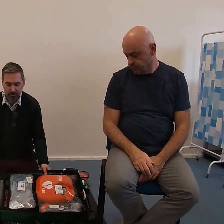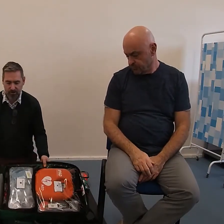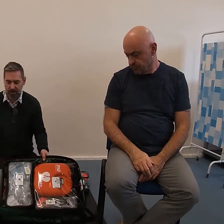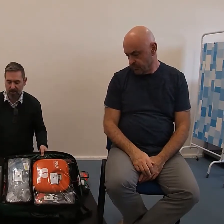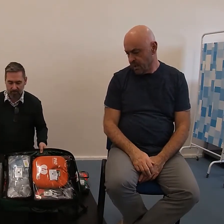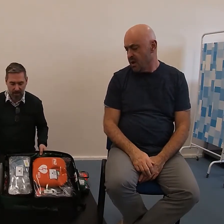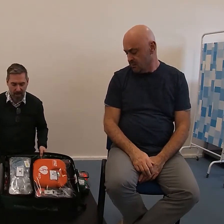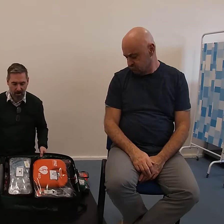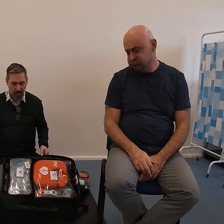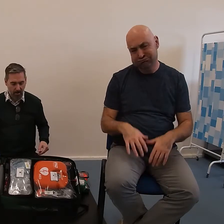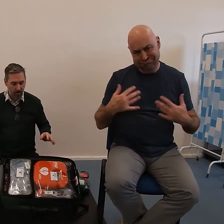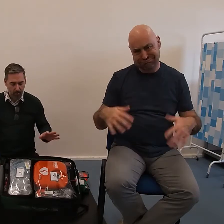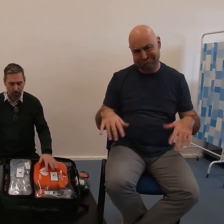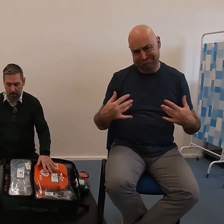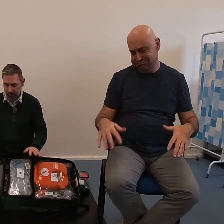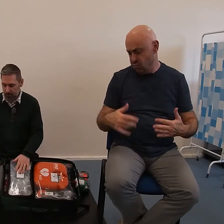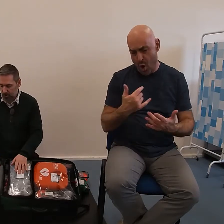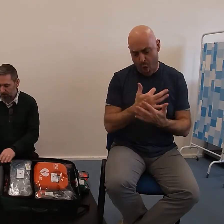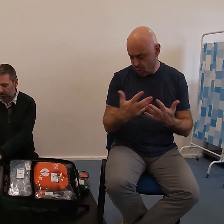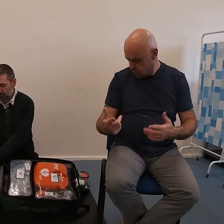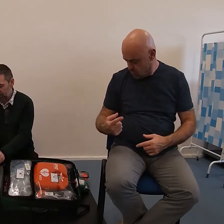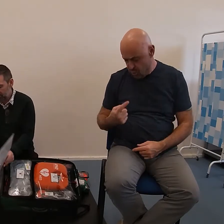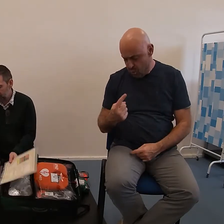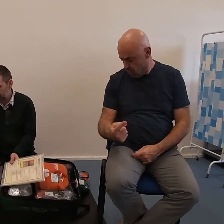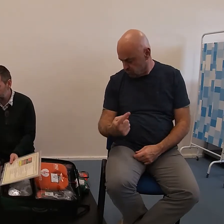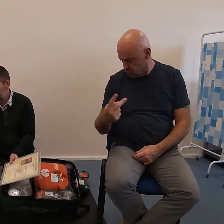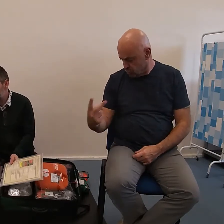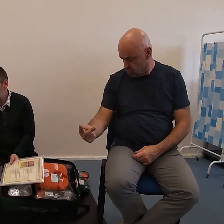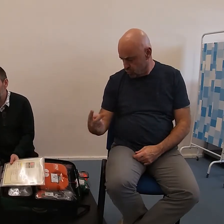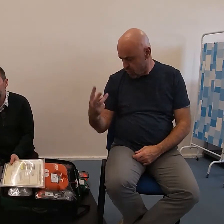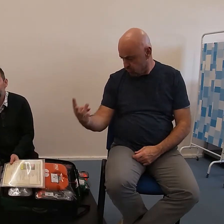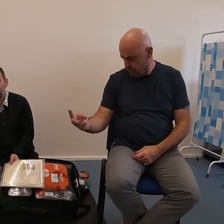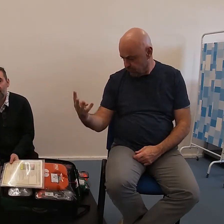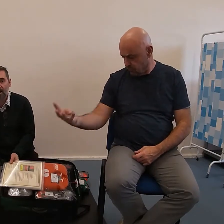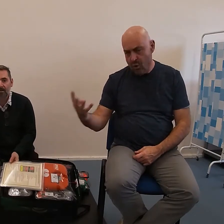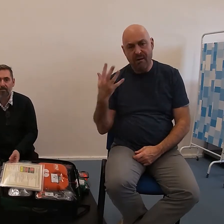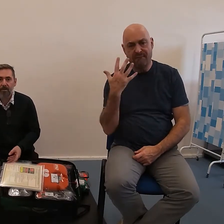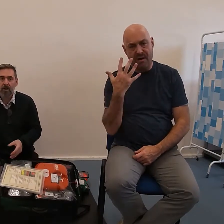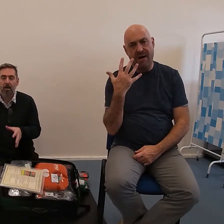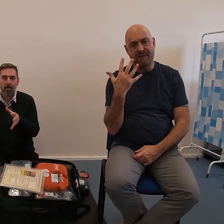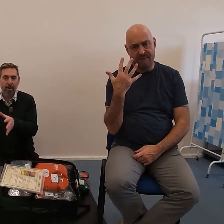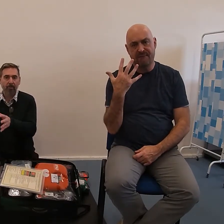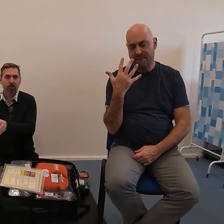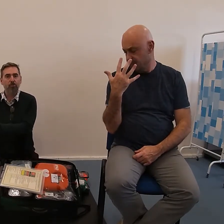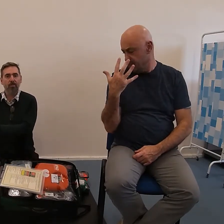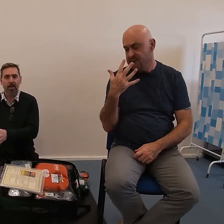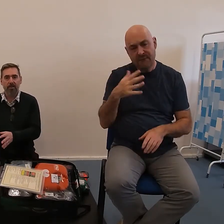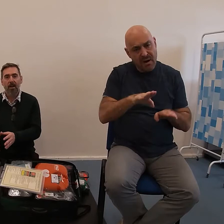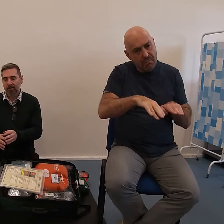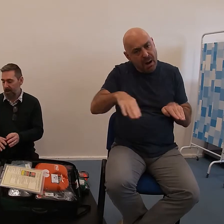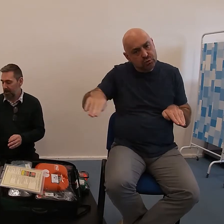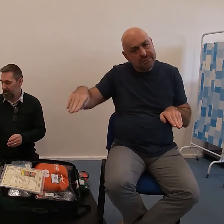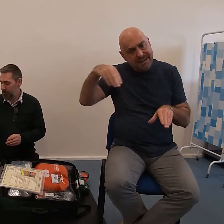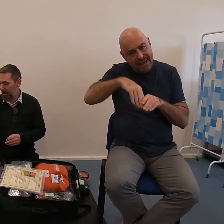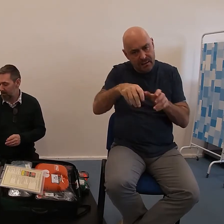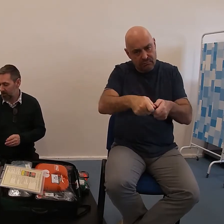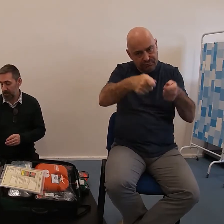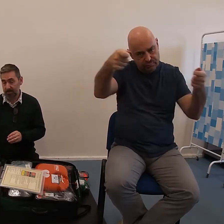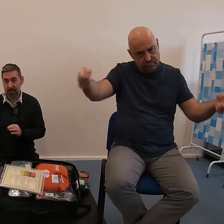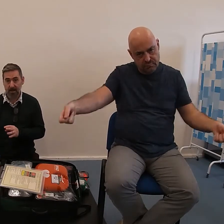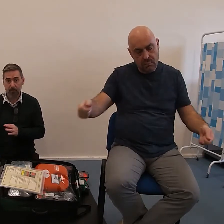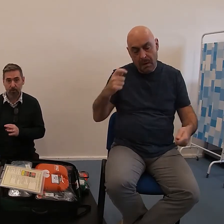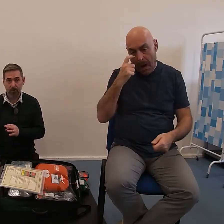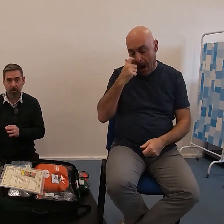And as you can see, there are 1, 2, 3, 4, 5 pouches within. Now each